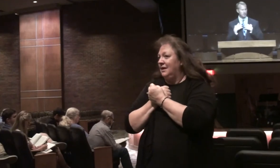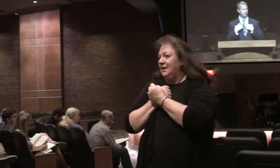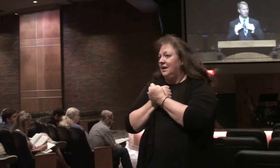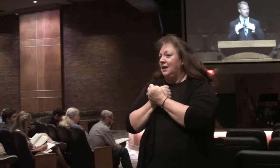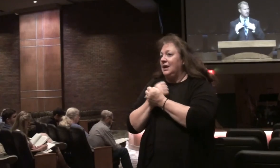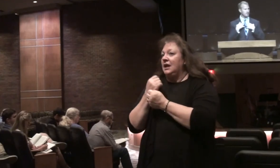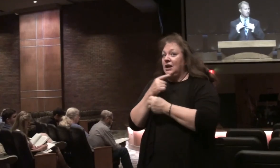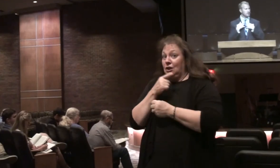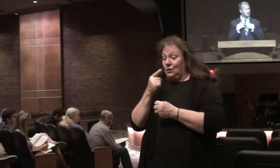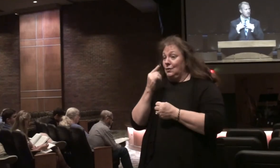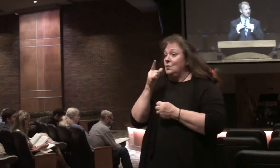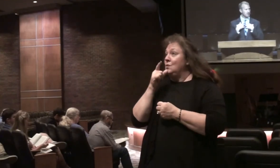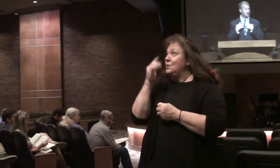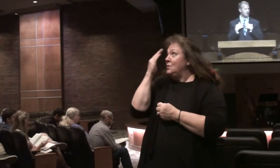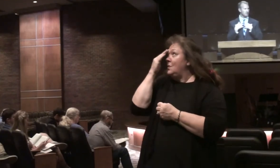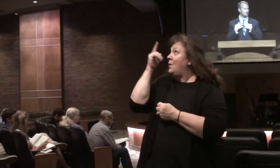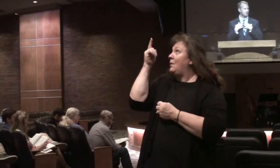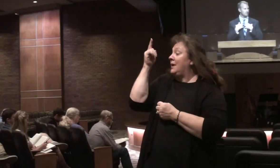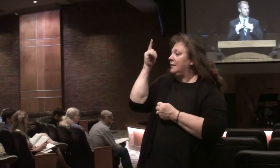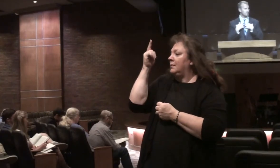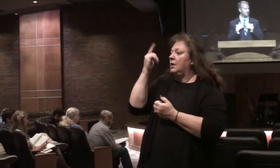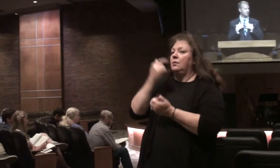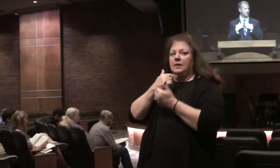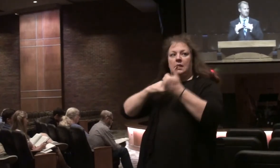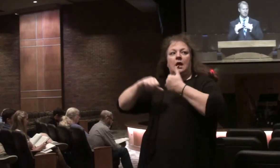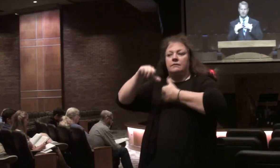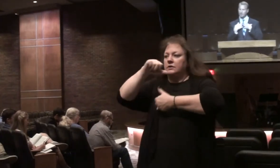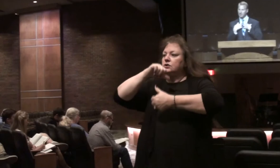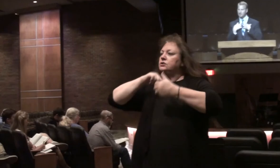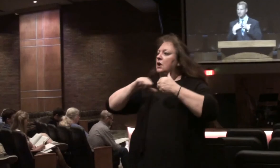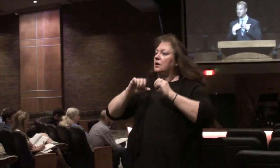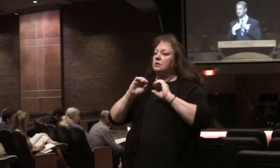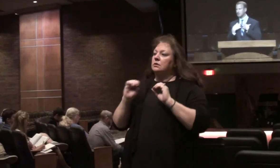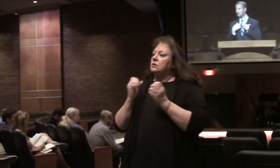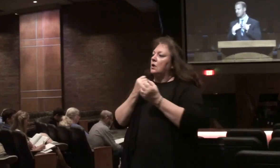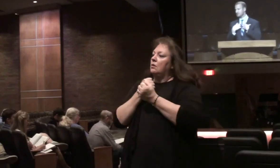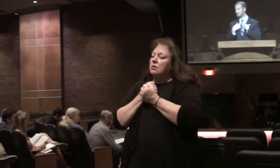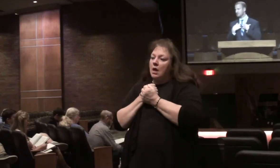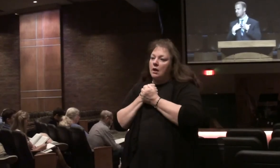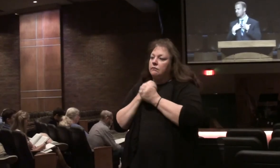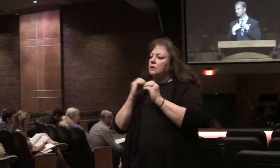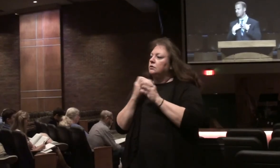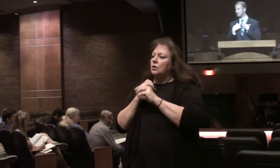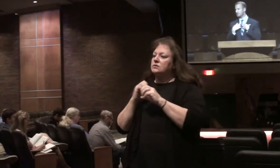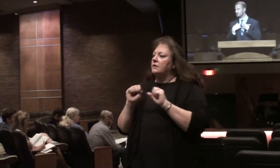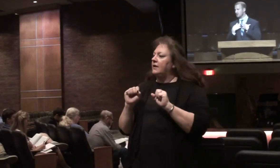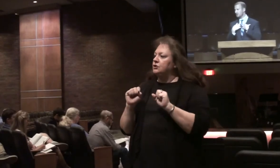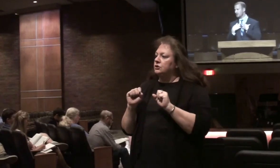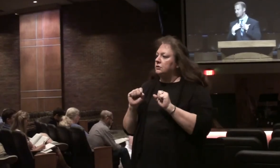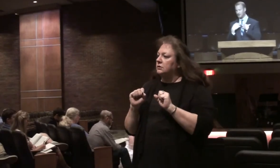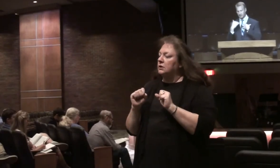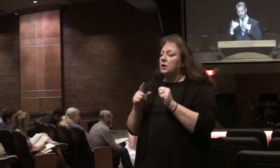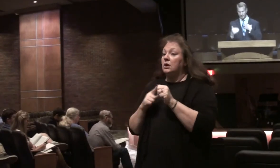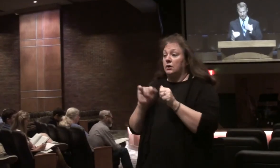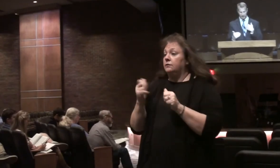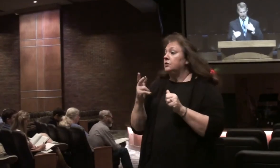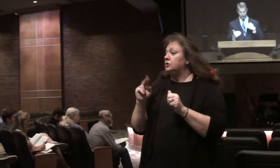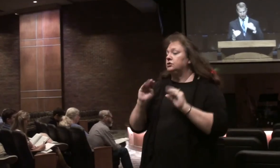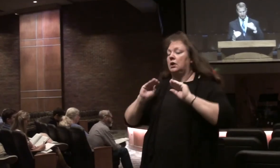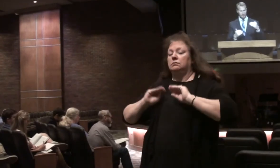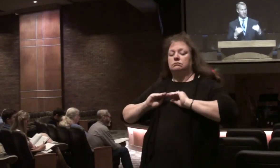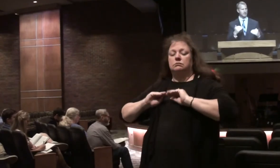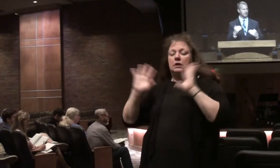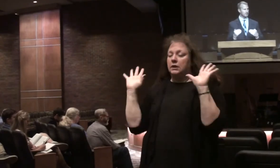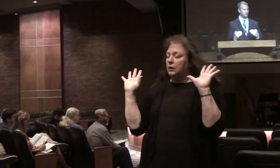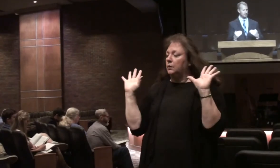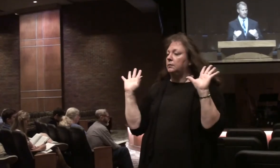Those who know the Lord, we do love one another. If there's no love, there's no salvation. 1 John makes that abundantly